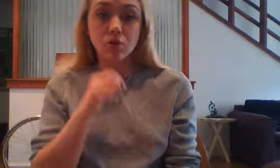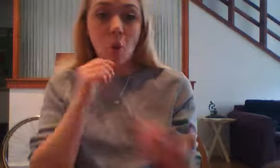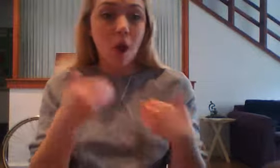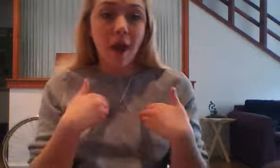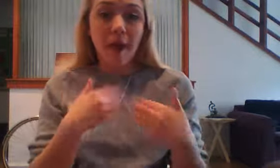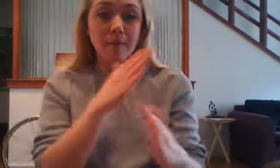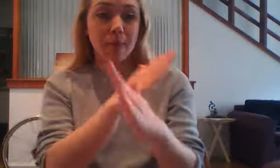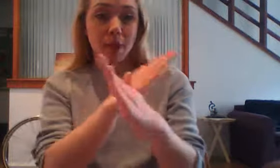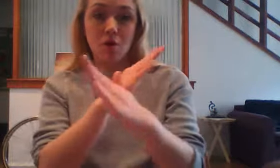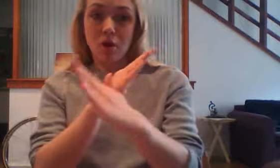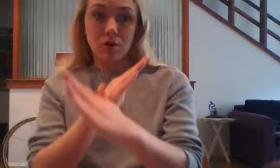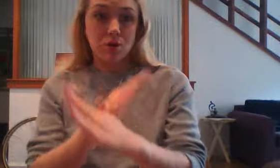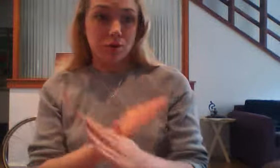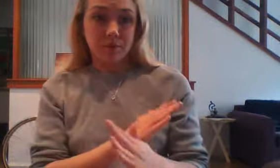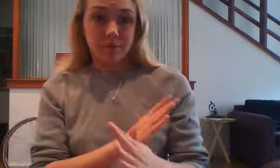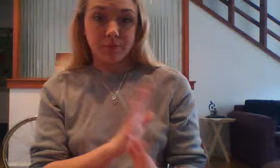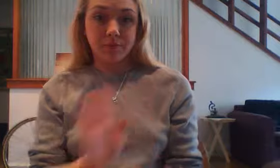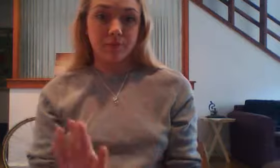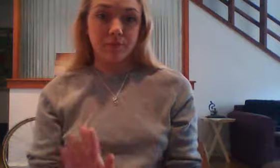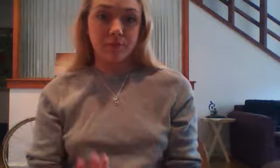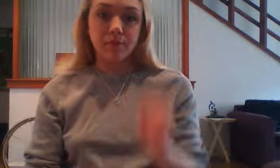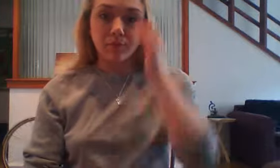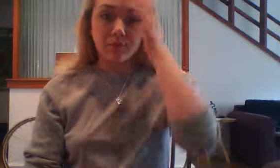everything just like every other student does just by showing up.